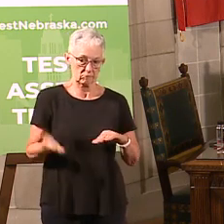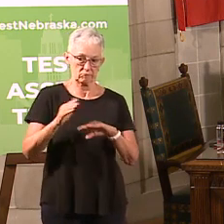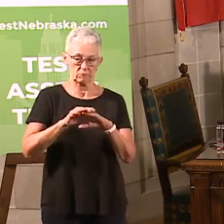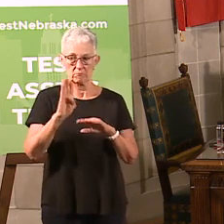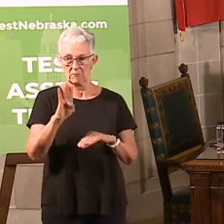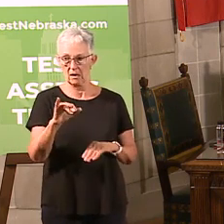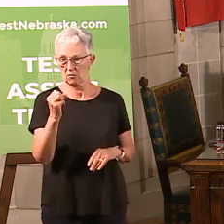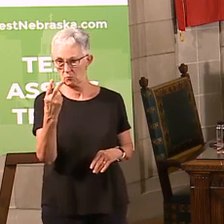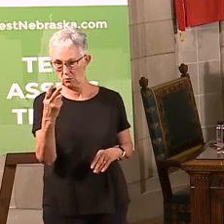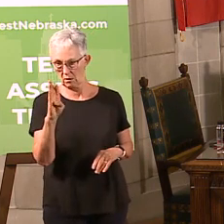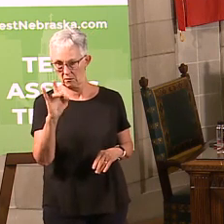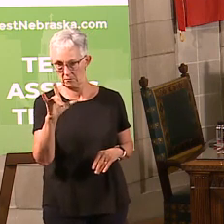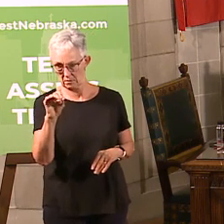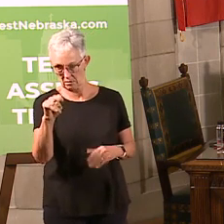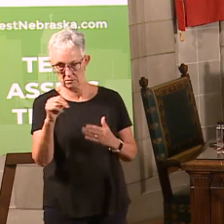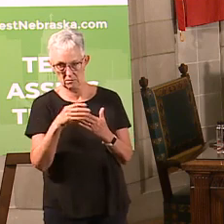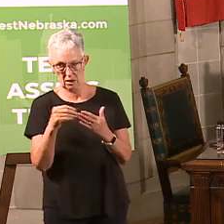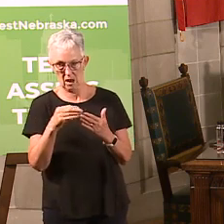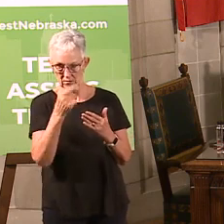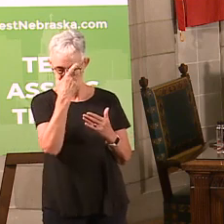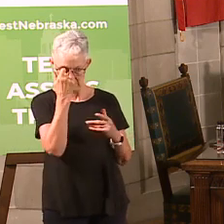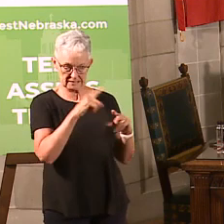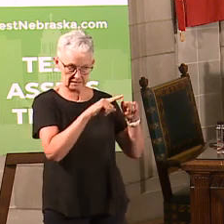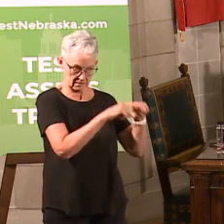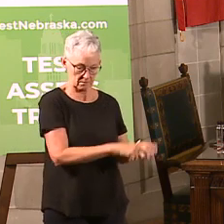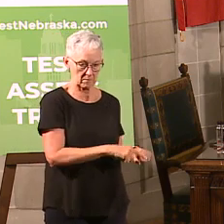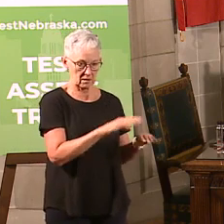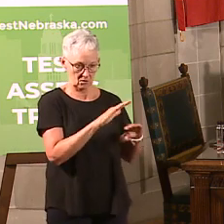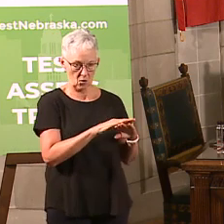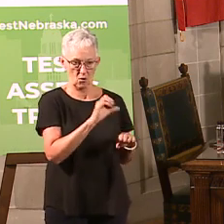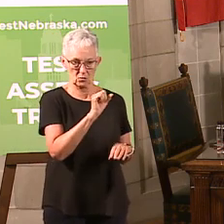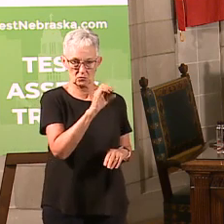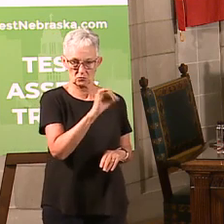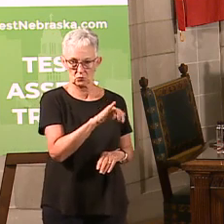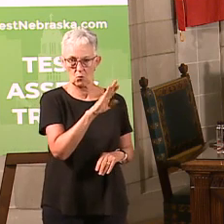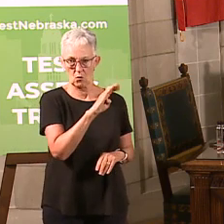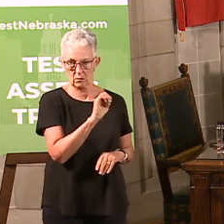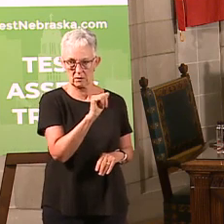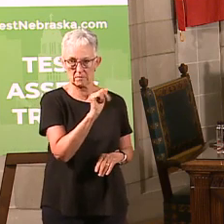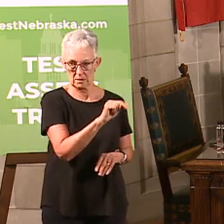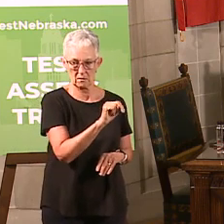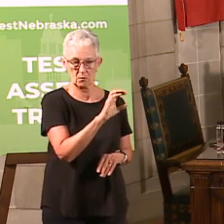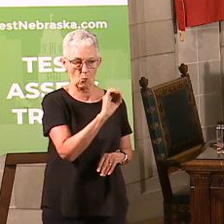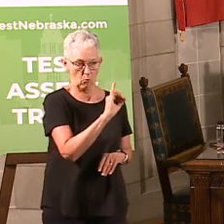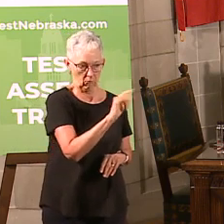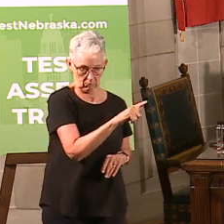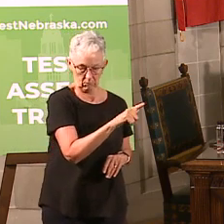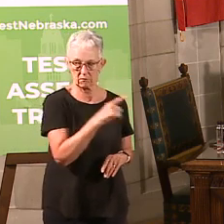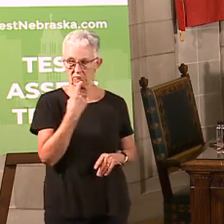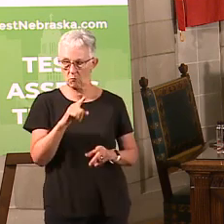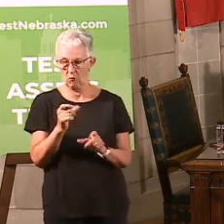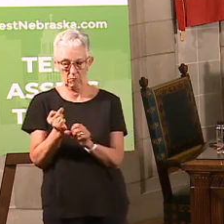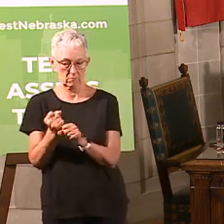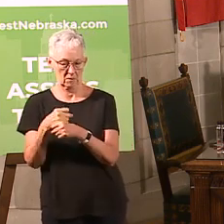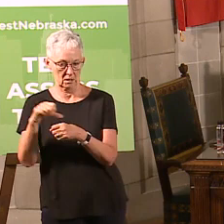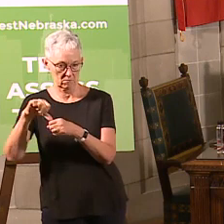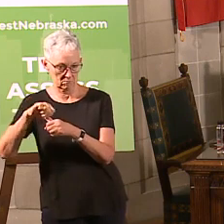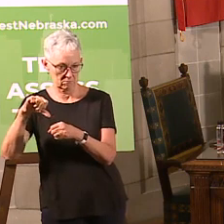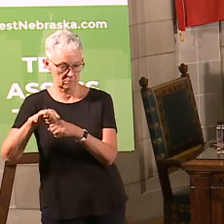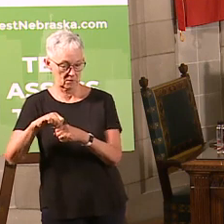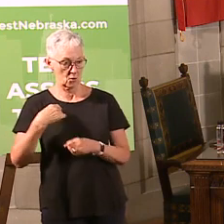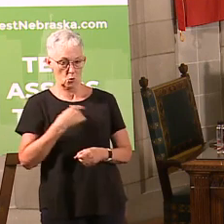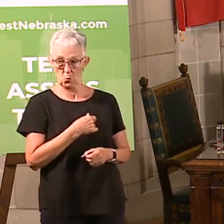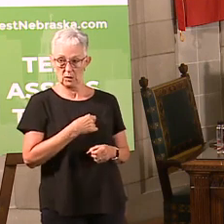farmers continue to support the most tested renewable fuels on the market. In addition, as our nation's #2 ethanol